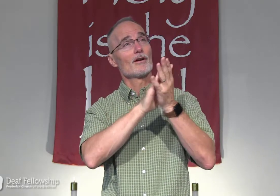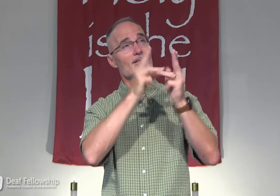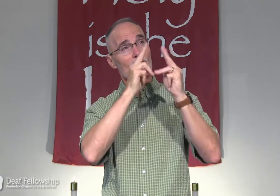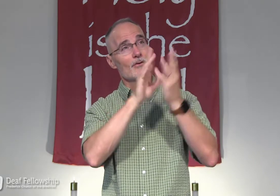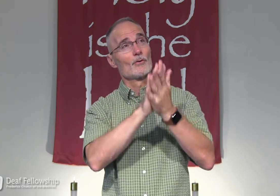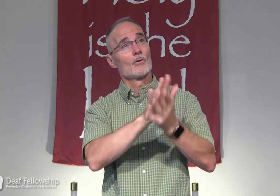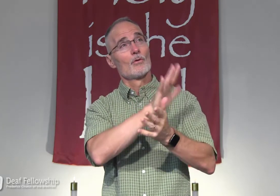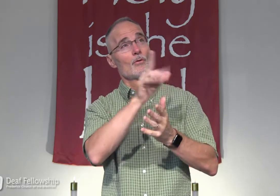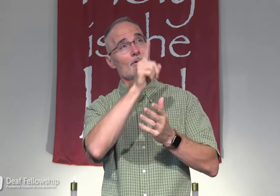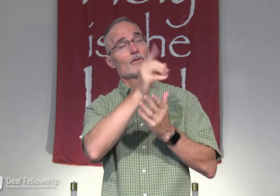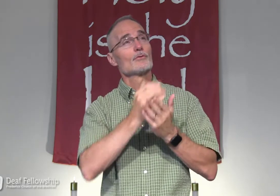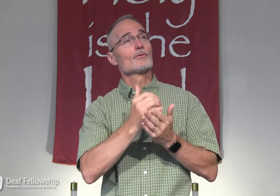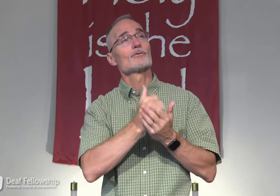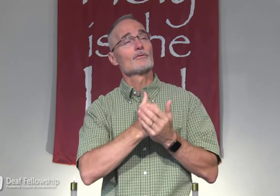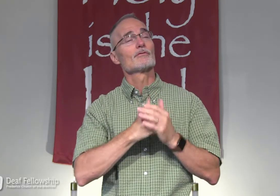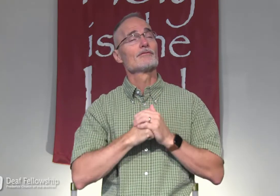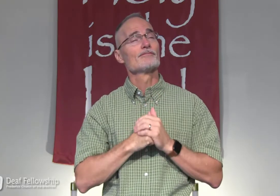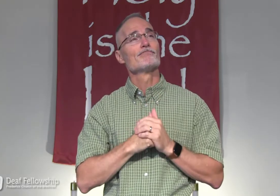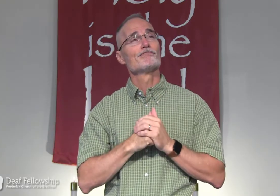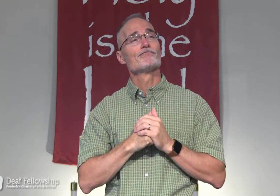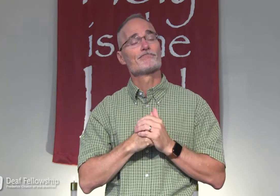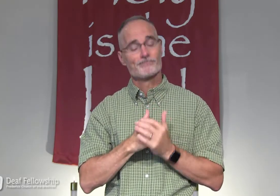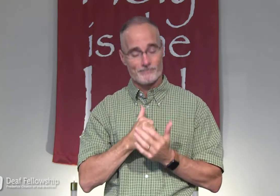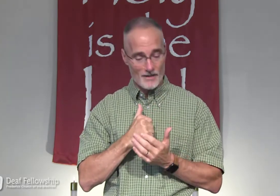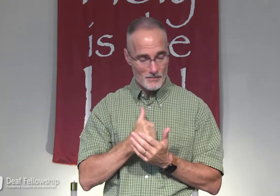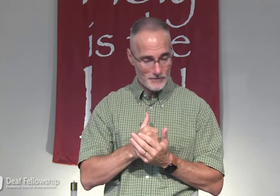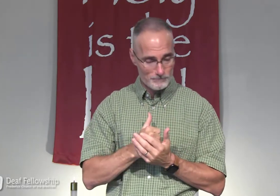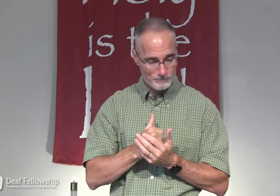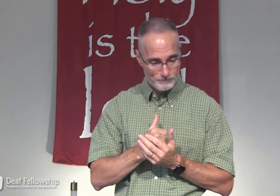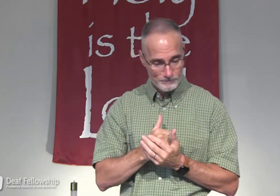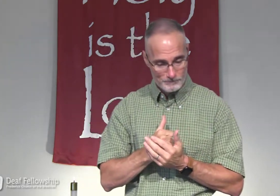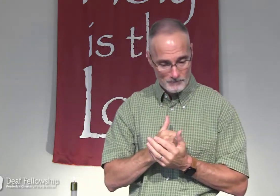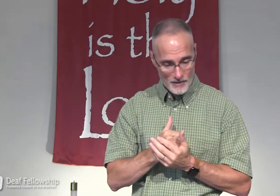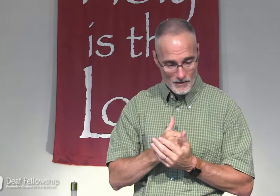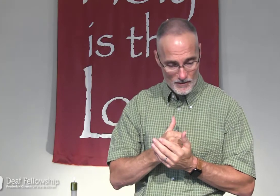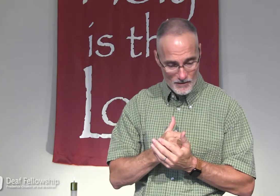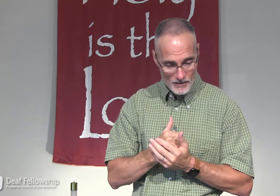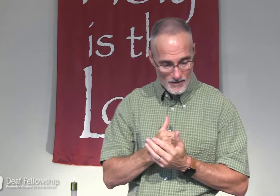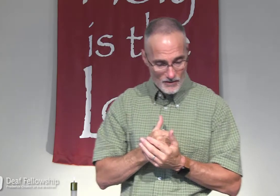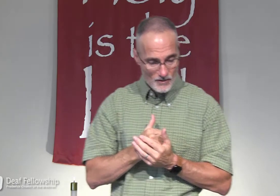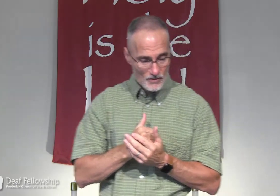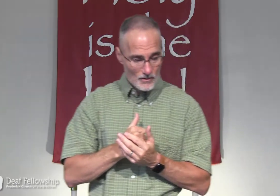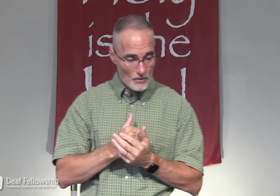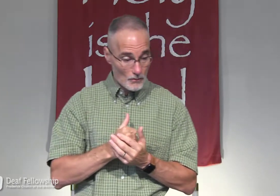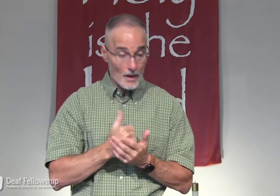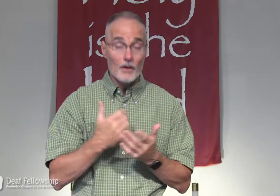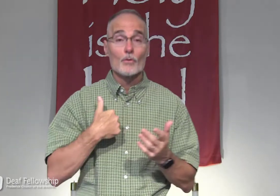And then give you all of the praise, glory, and honor that you deserve. Amen.